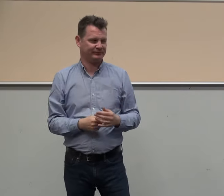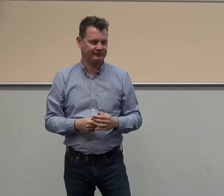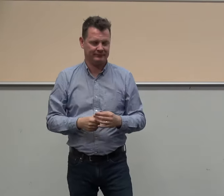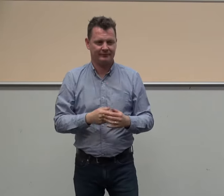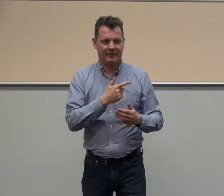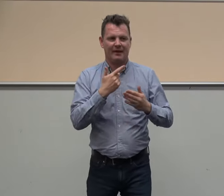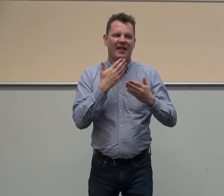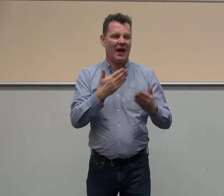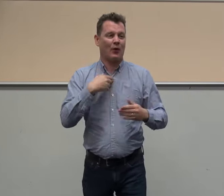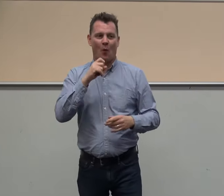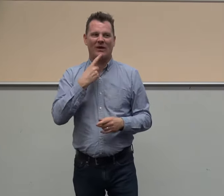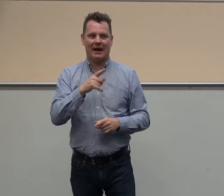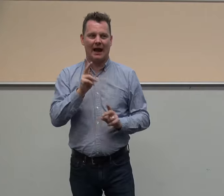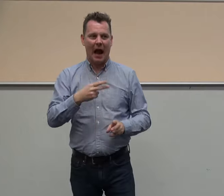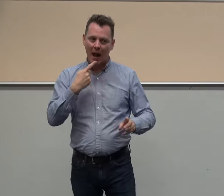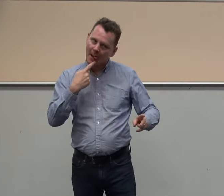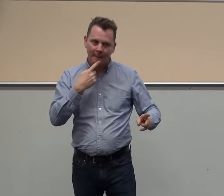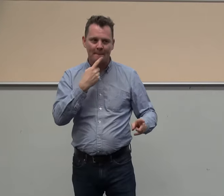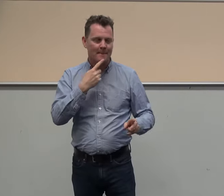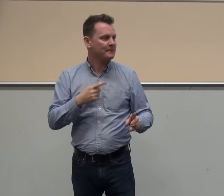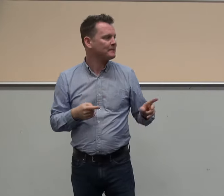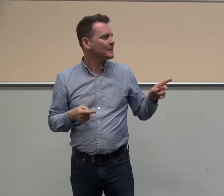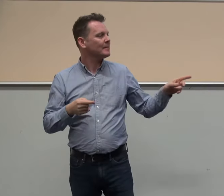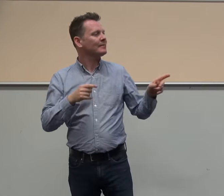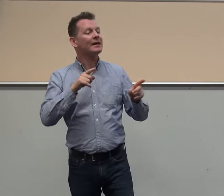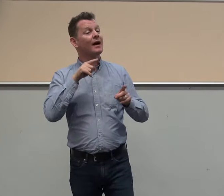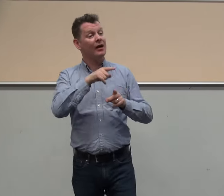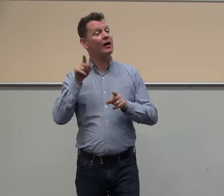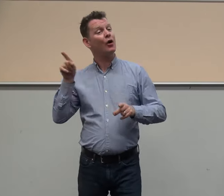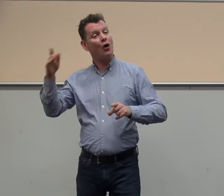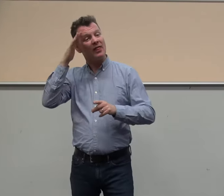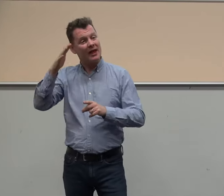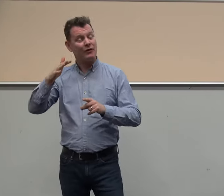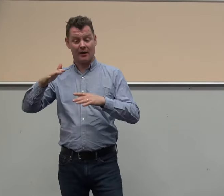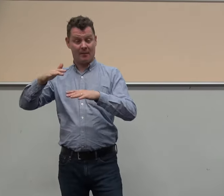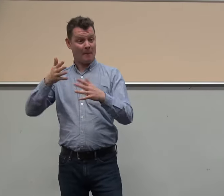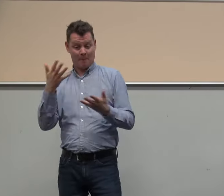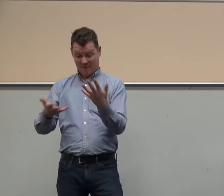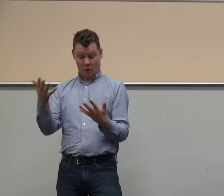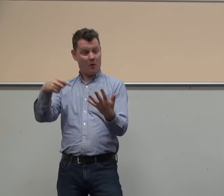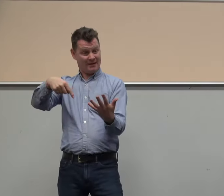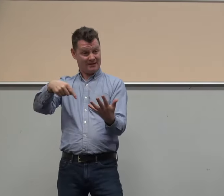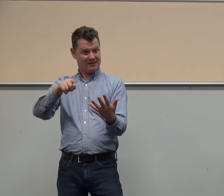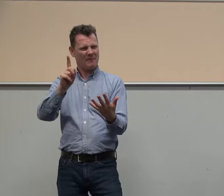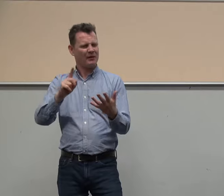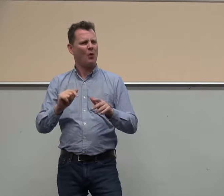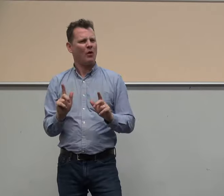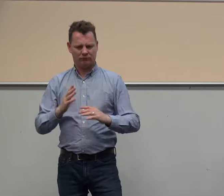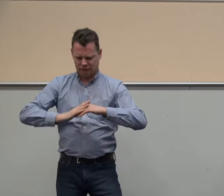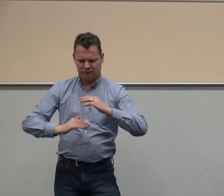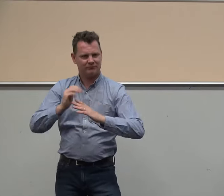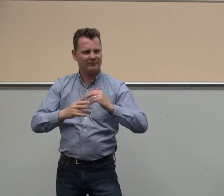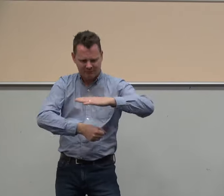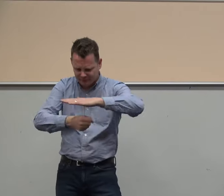Thank you. I won't say that again. And she talks about performance and the things that, the building blocks that create a